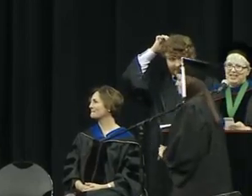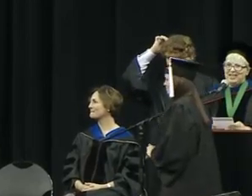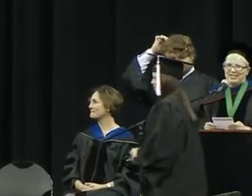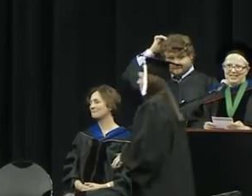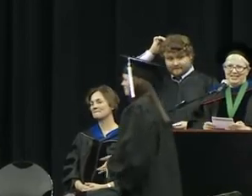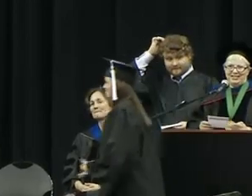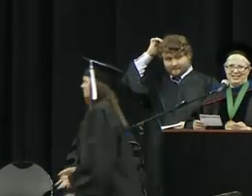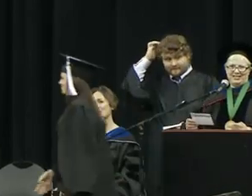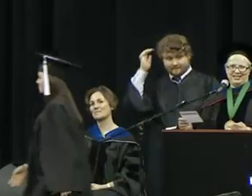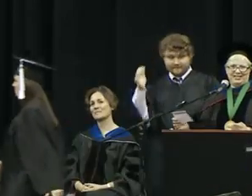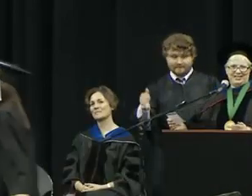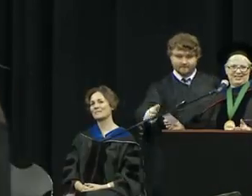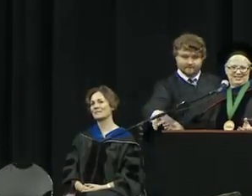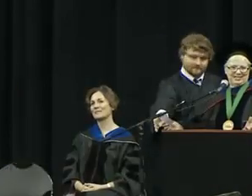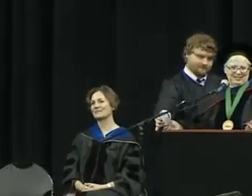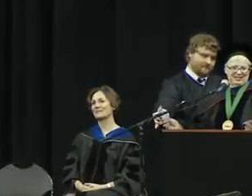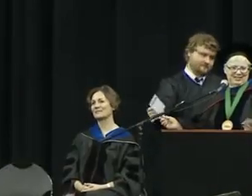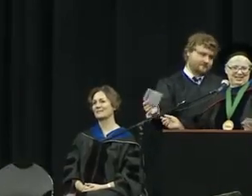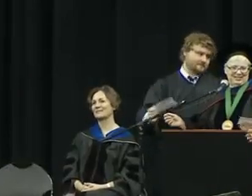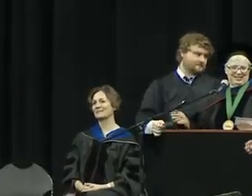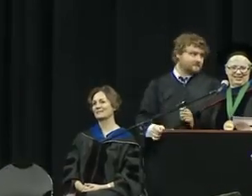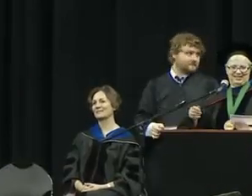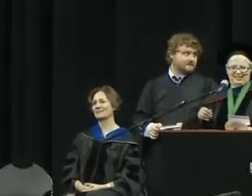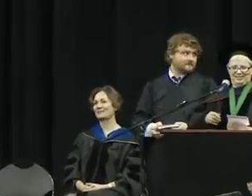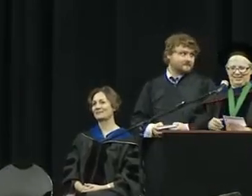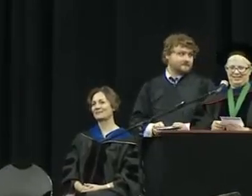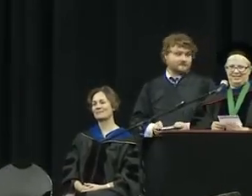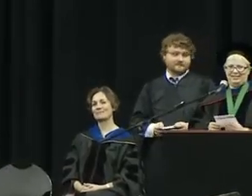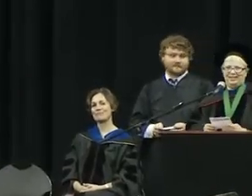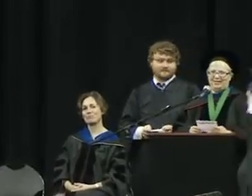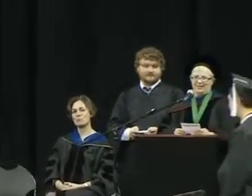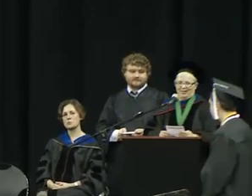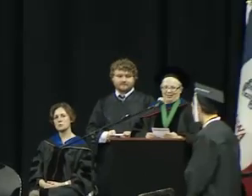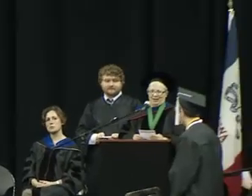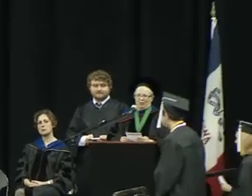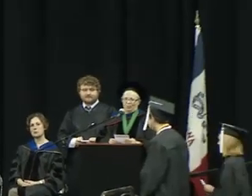Tristan Mead. Camille Clausen.